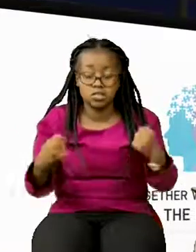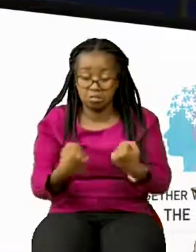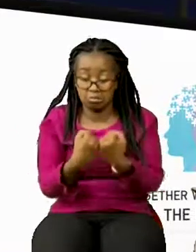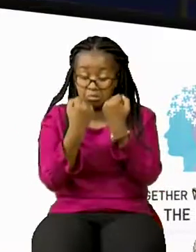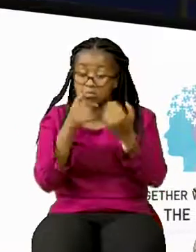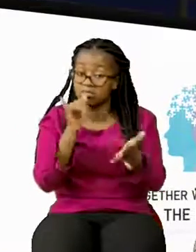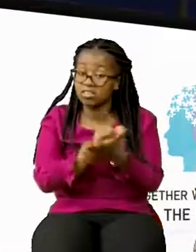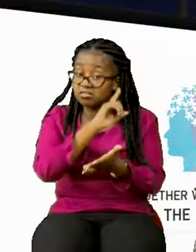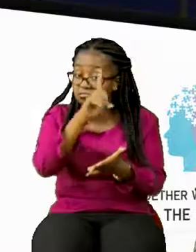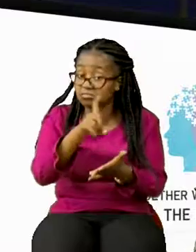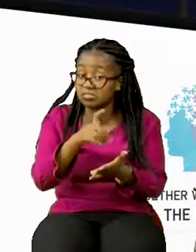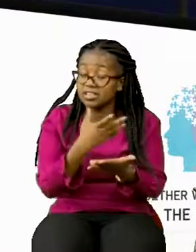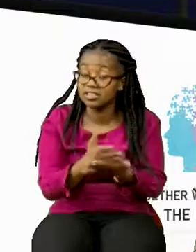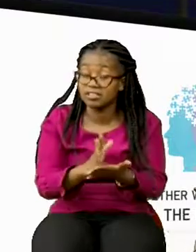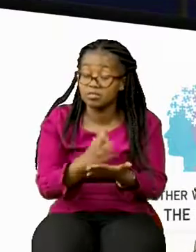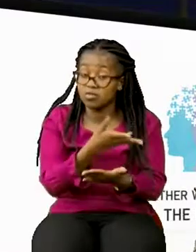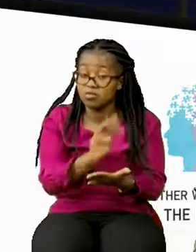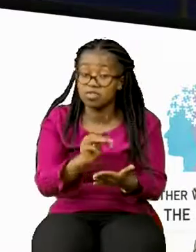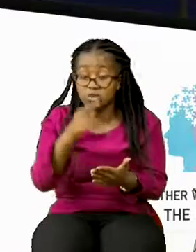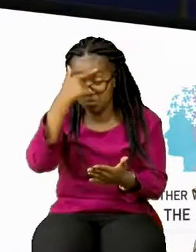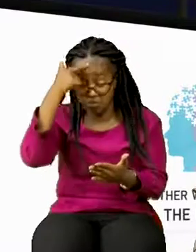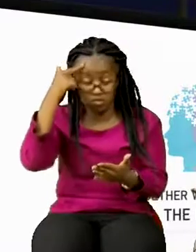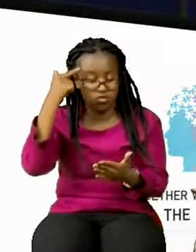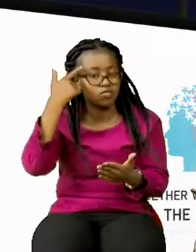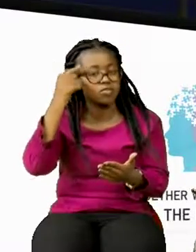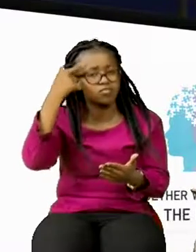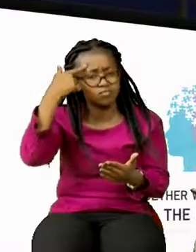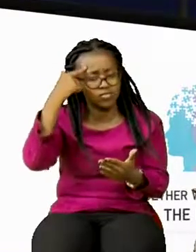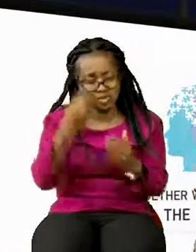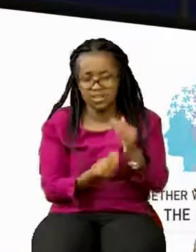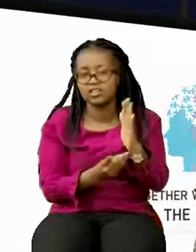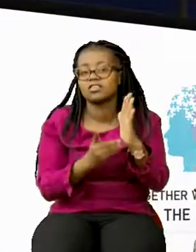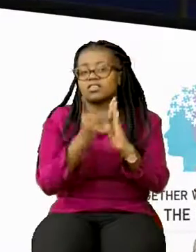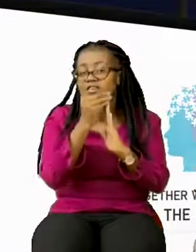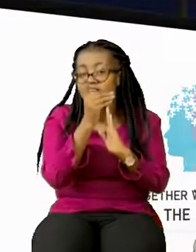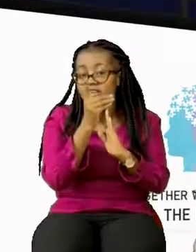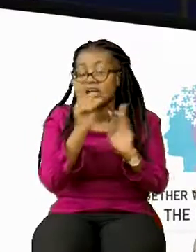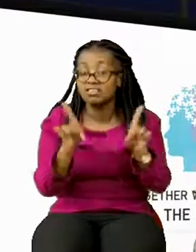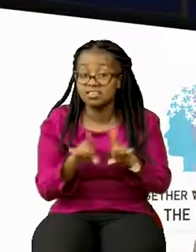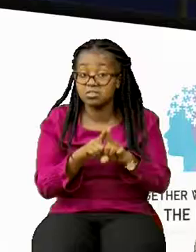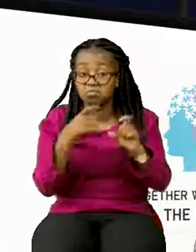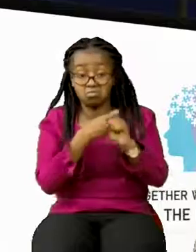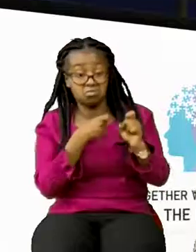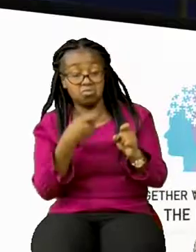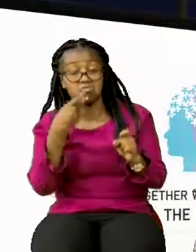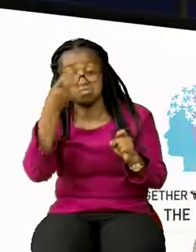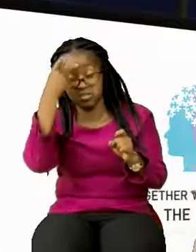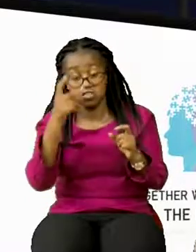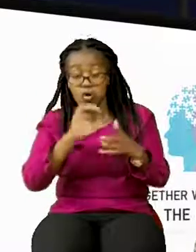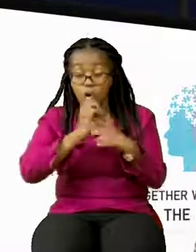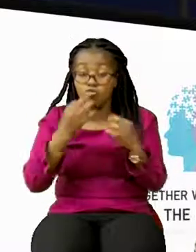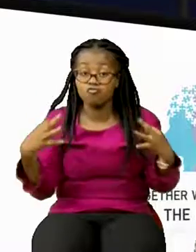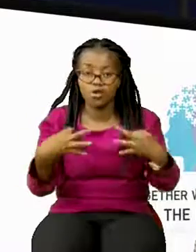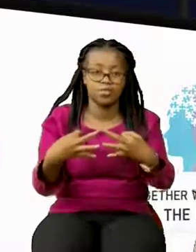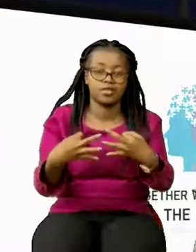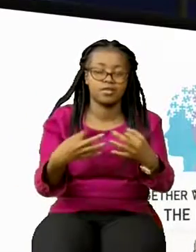seizures. Some of the seizures are actually because of the brain development and can be also genetic. So those are some of that is a